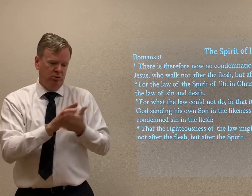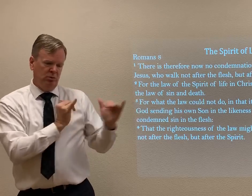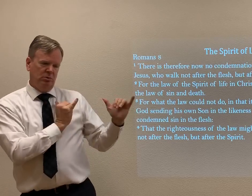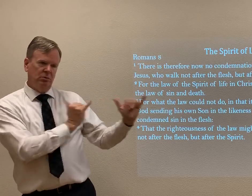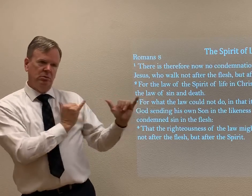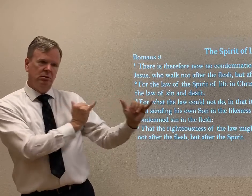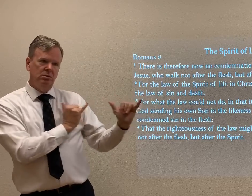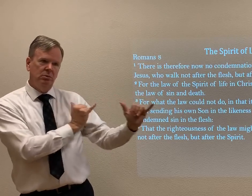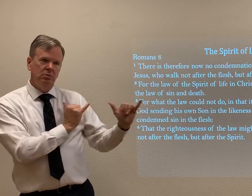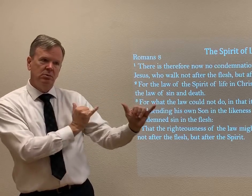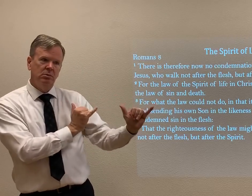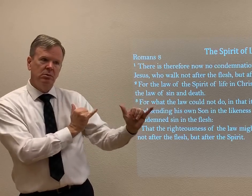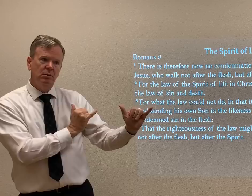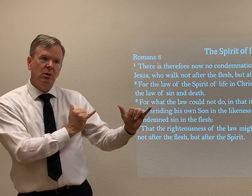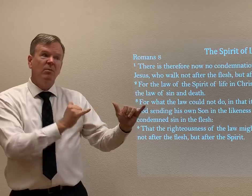with the Holy Ghost.